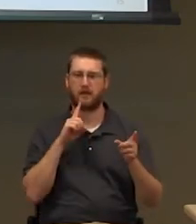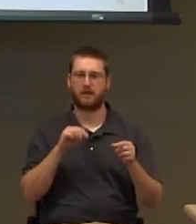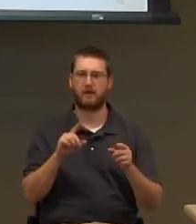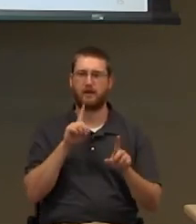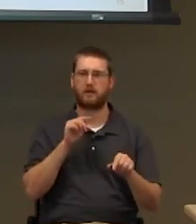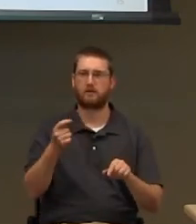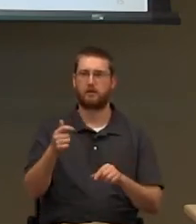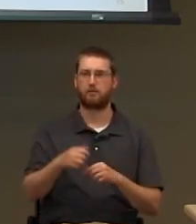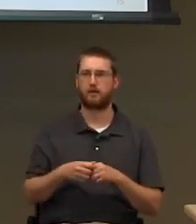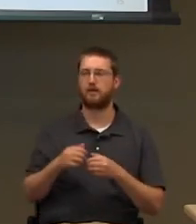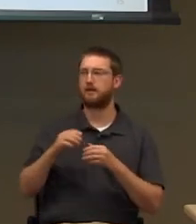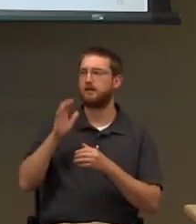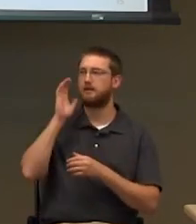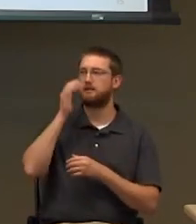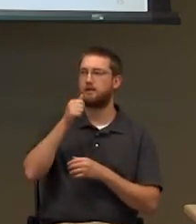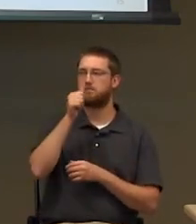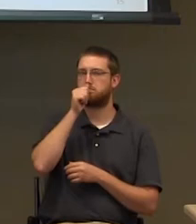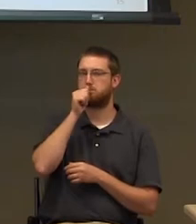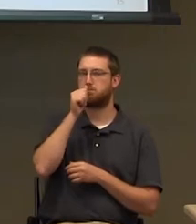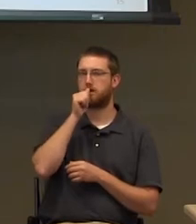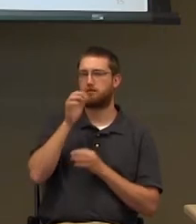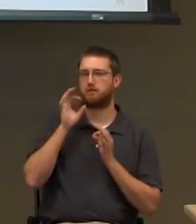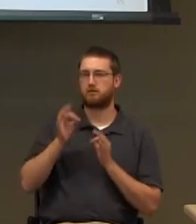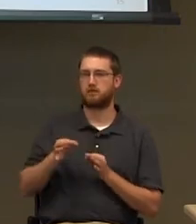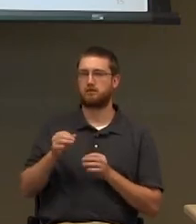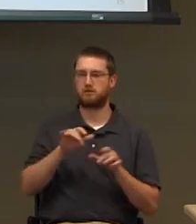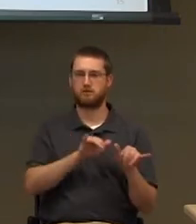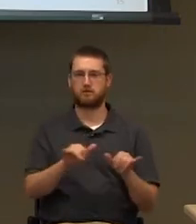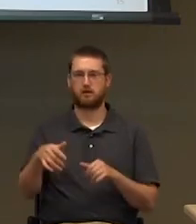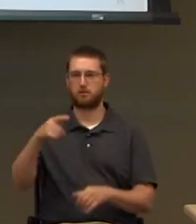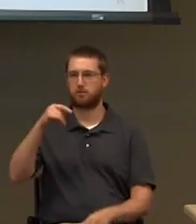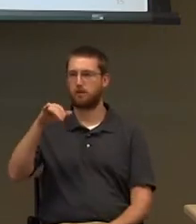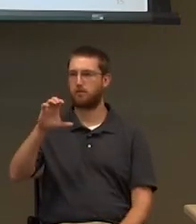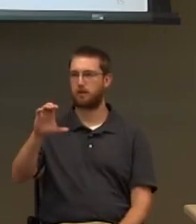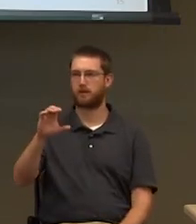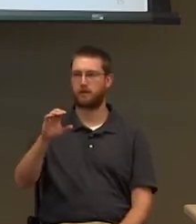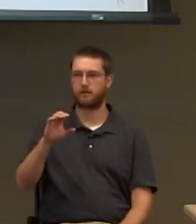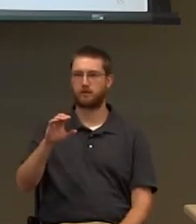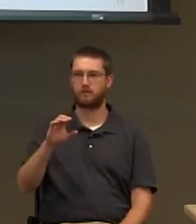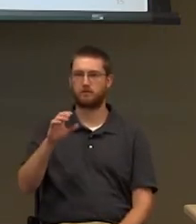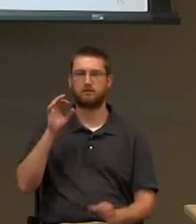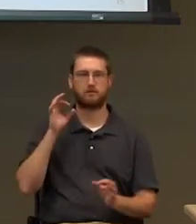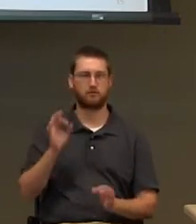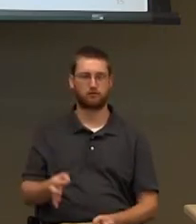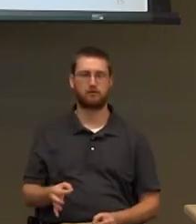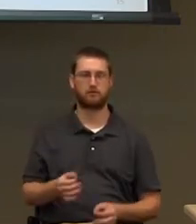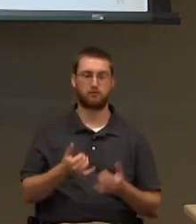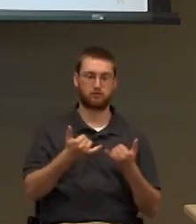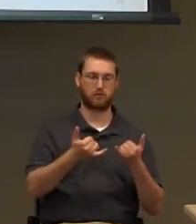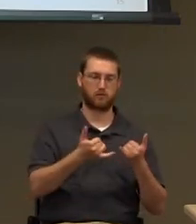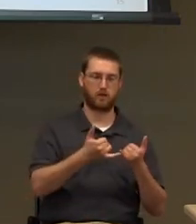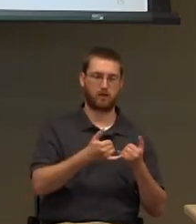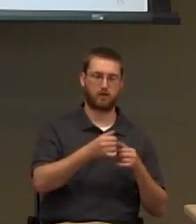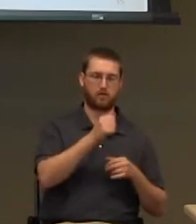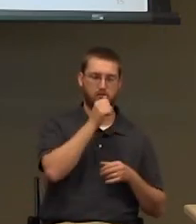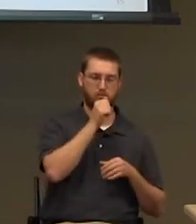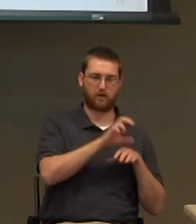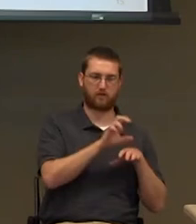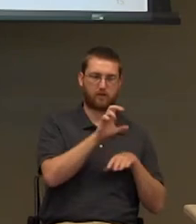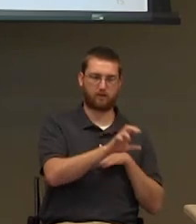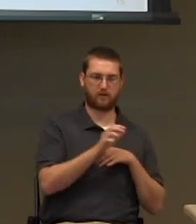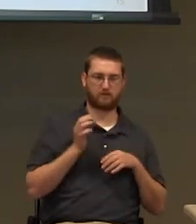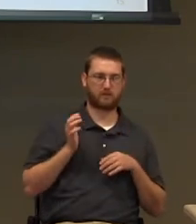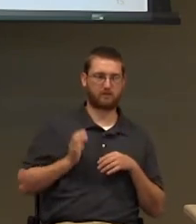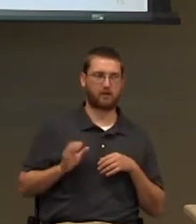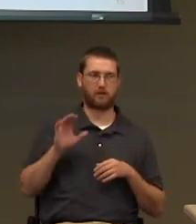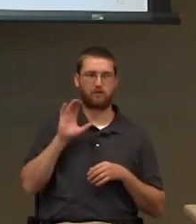That seems to be a private matter as much as a public matter. In other words, you're now getting into the private investment side